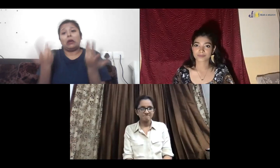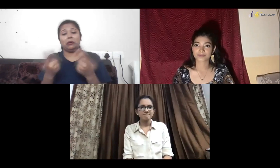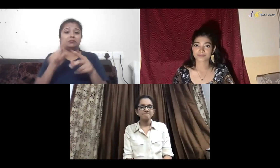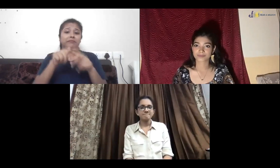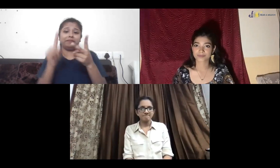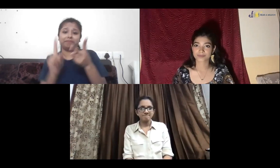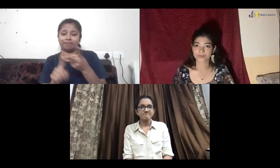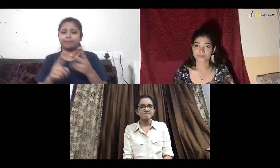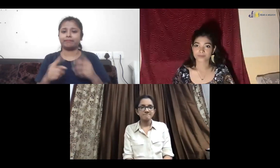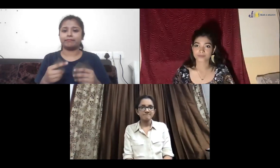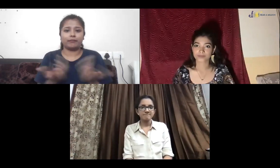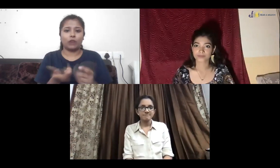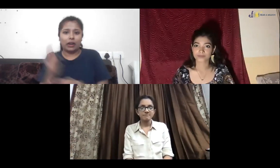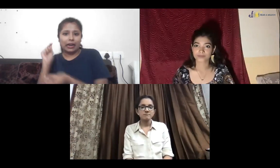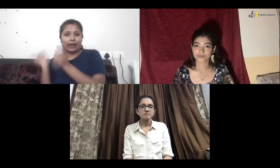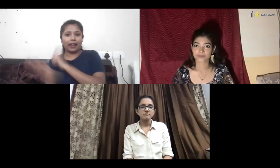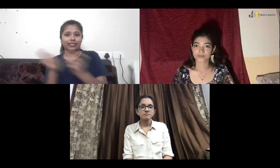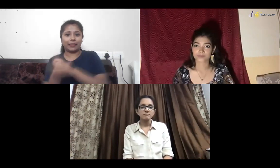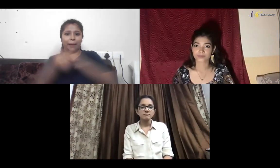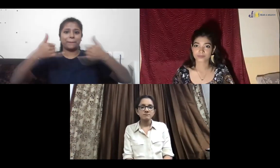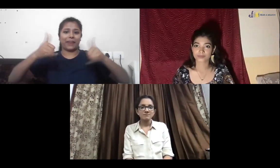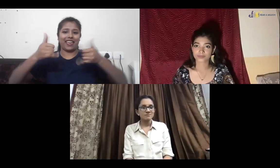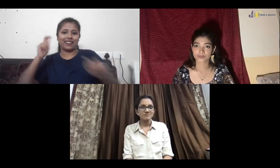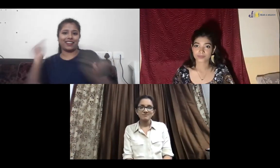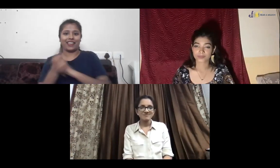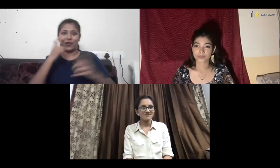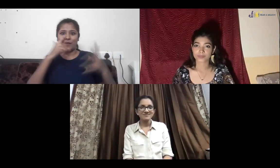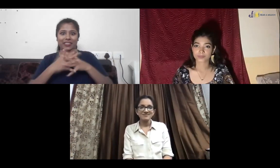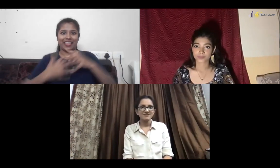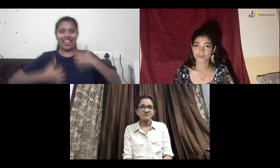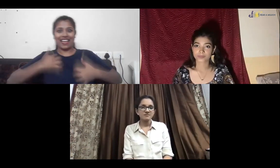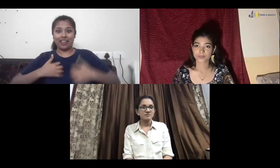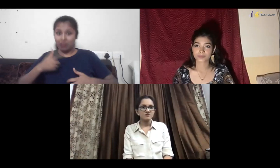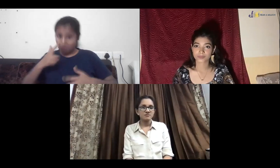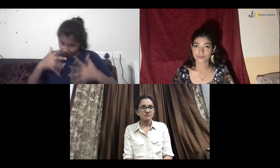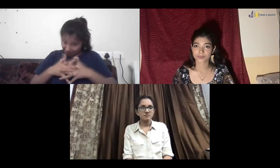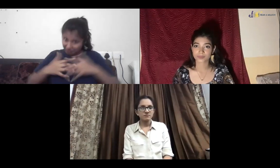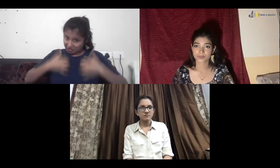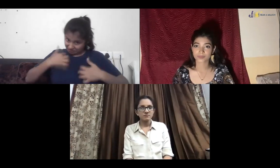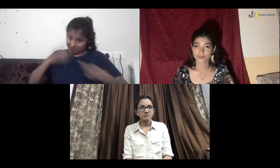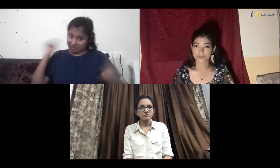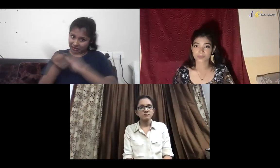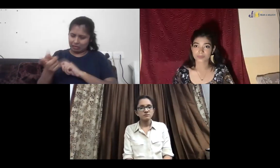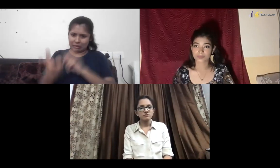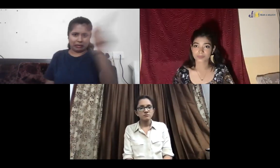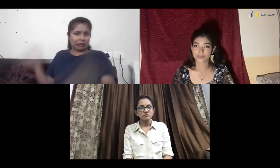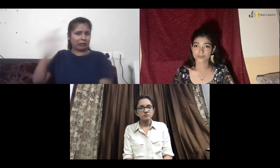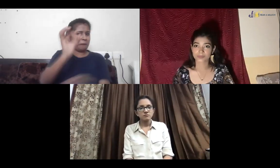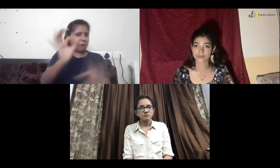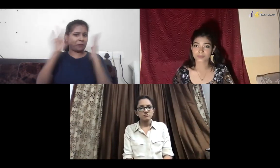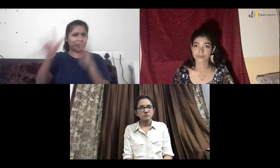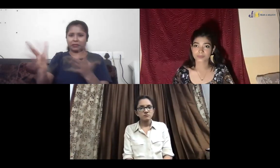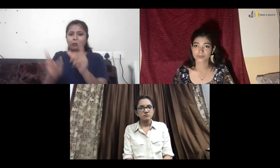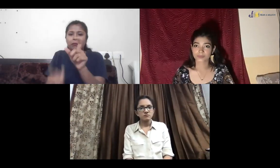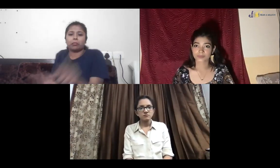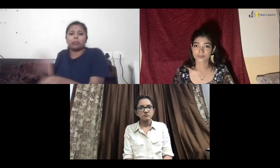well, why this is happening and they are mocking them. And second thing, cricket. Women are playing the cricket. Women are